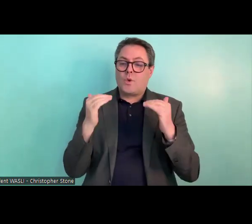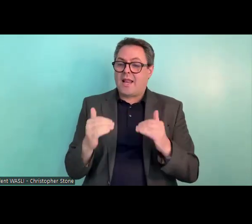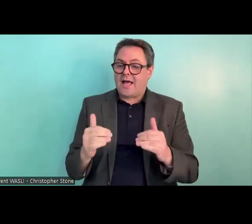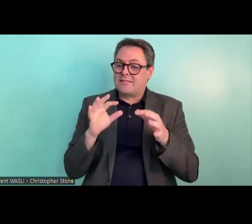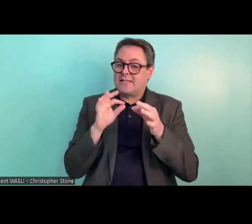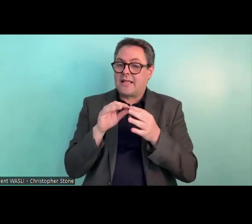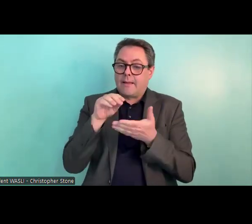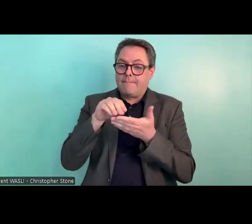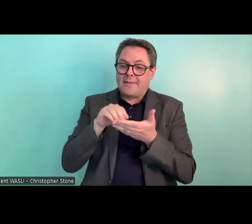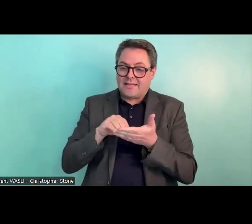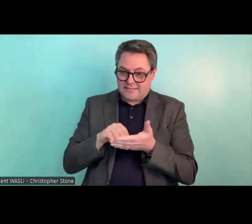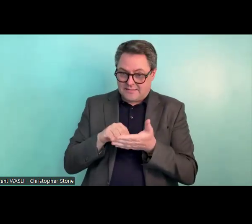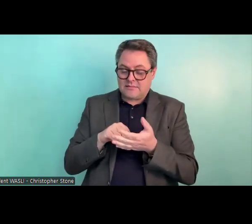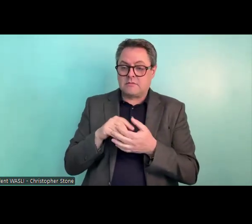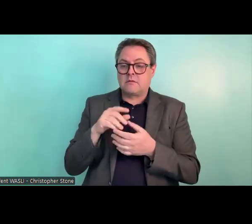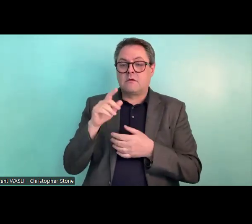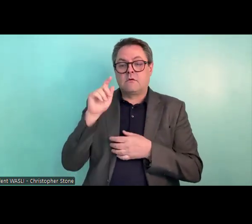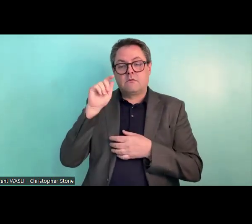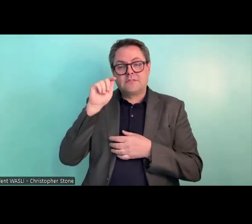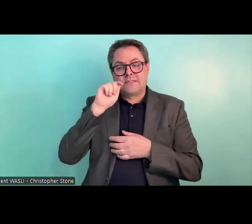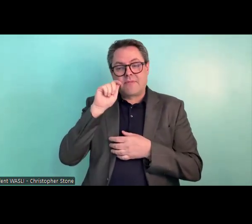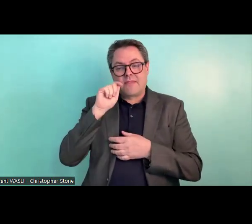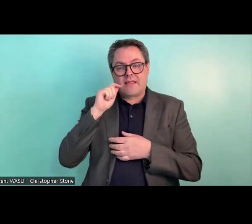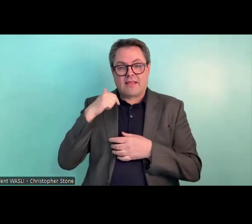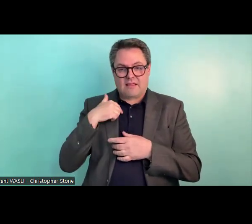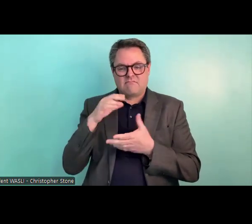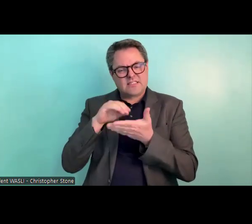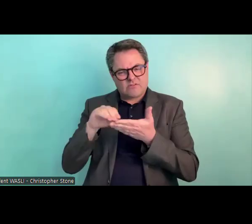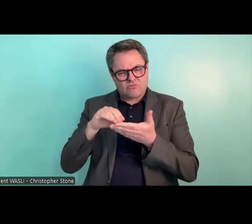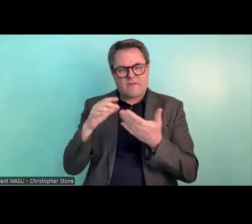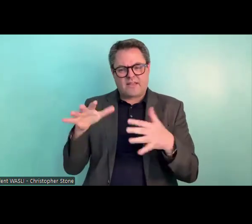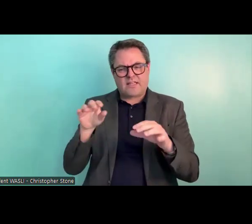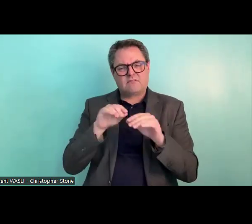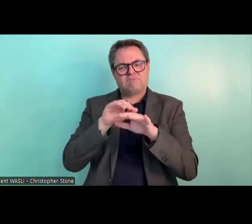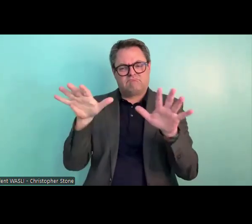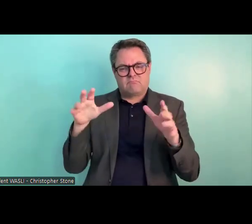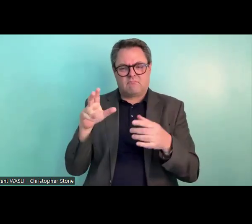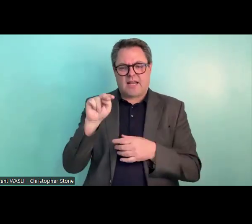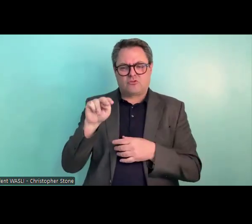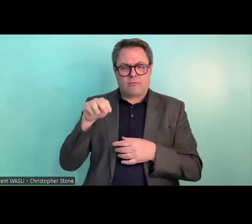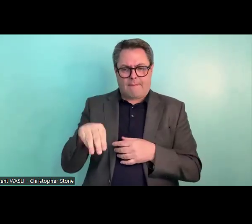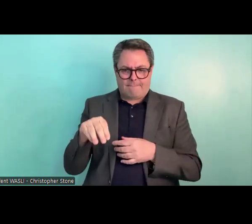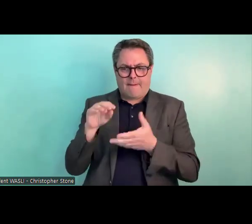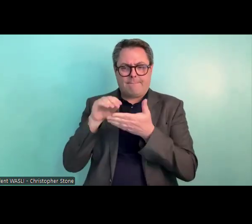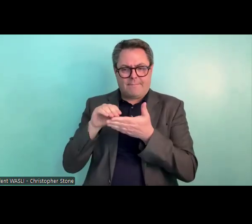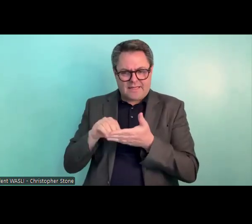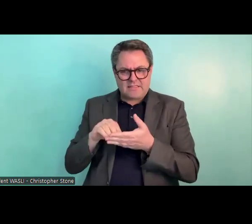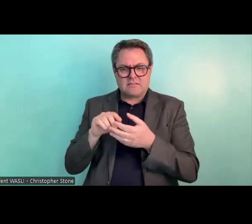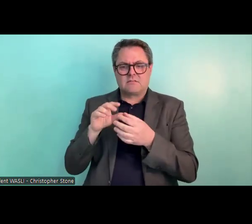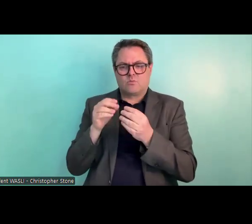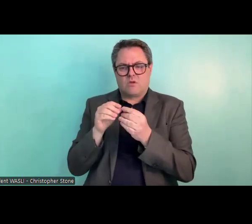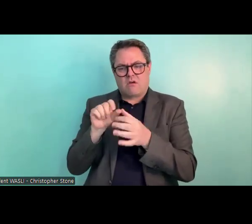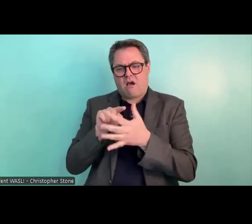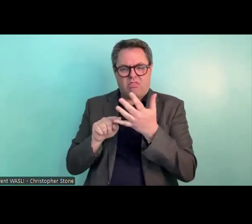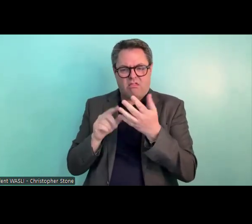assume that they can. Which brings us on to the next item in today's agenda, which is the minutes from last year's General